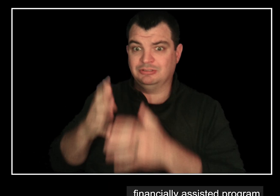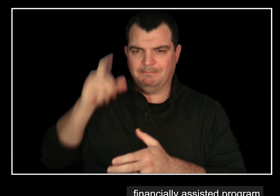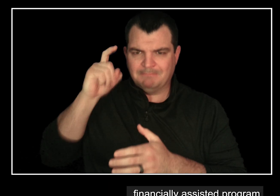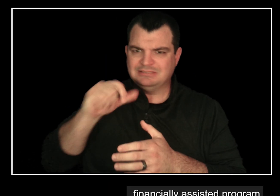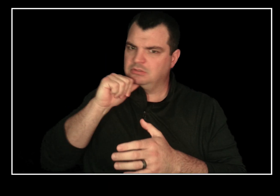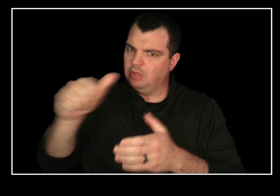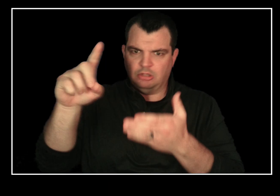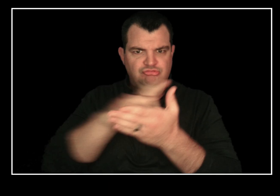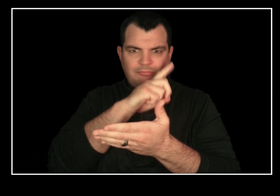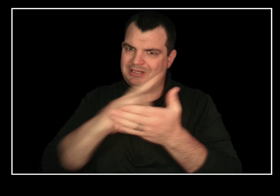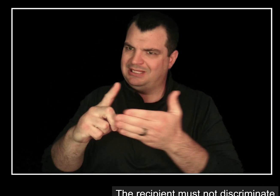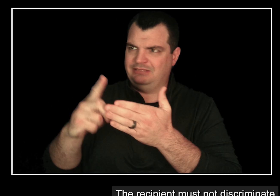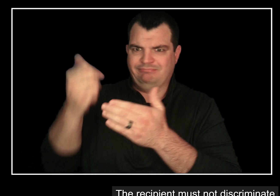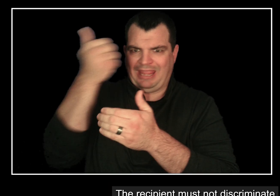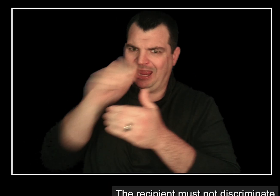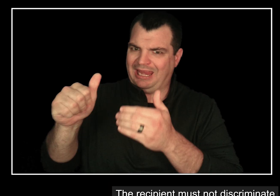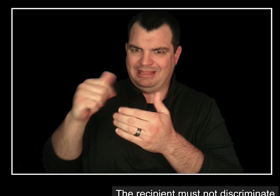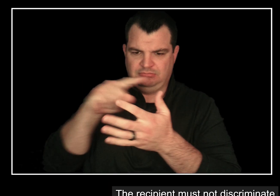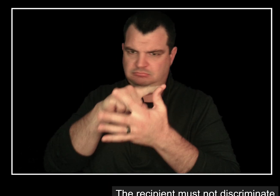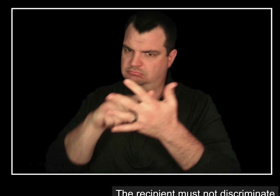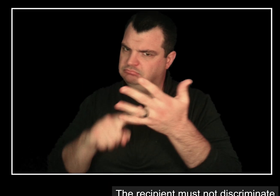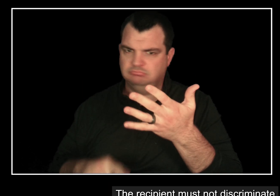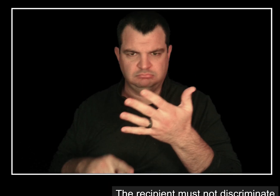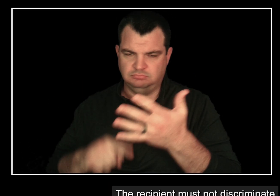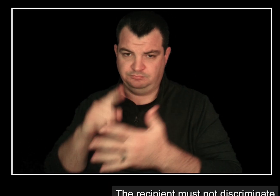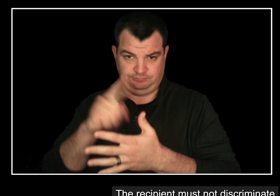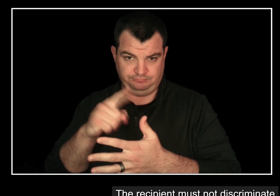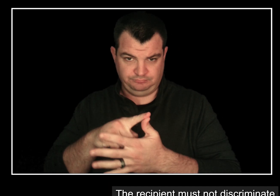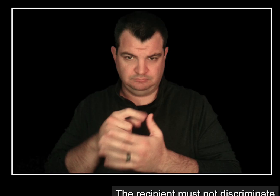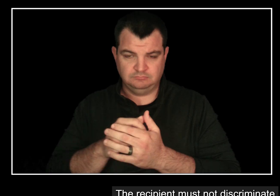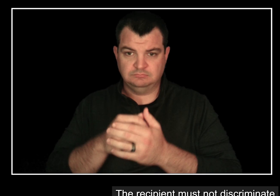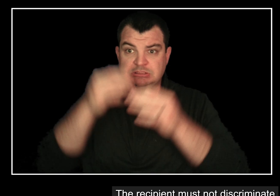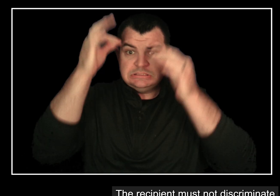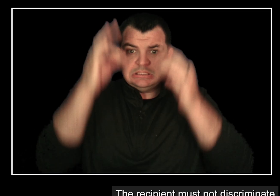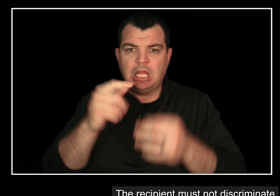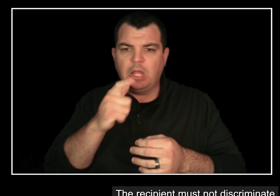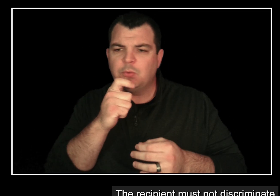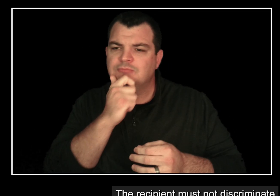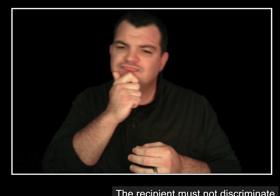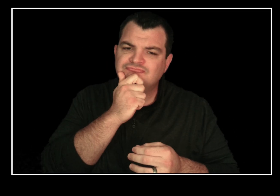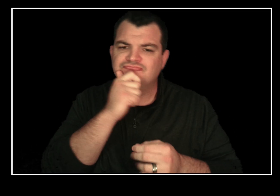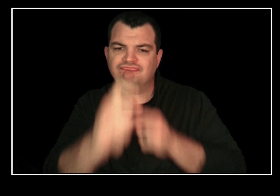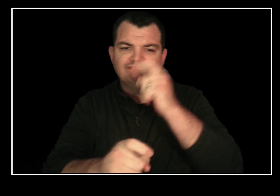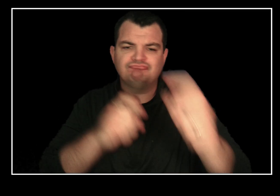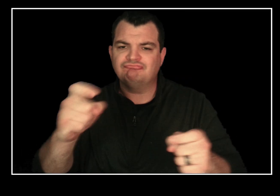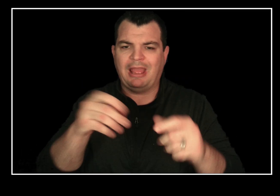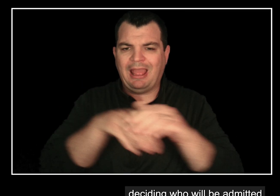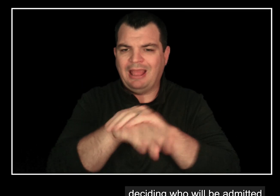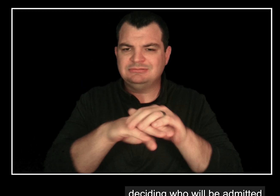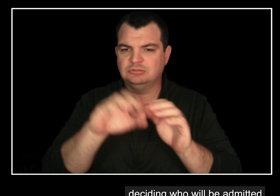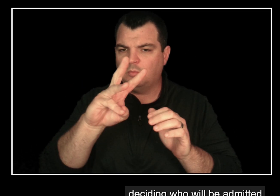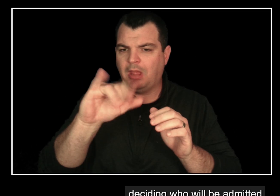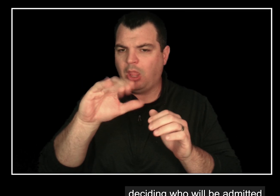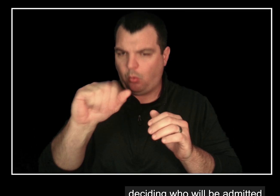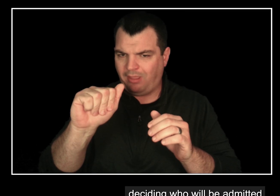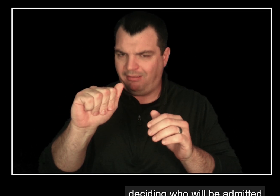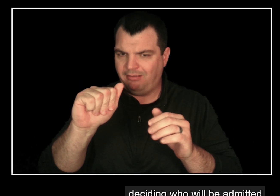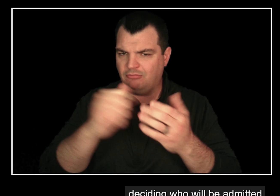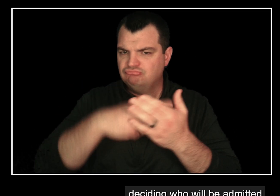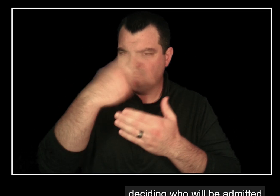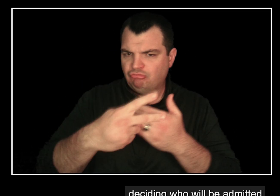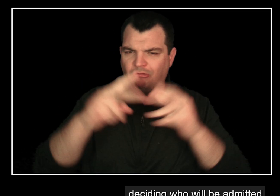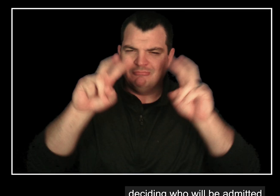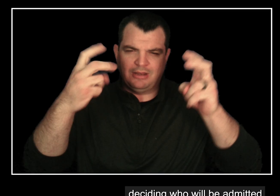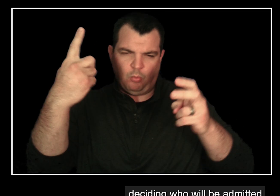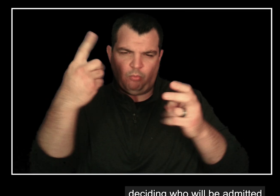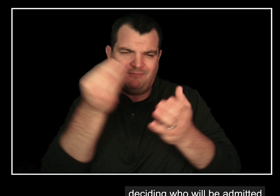or activity. The recipient must not discriminate in any of the following areas: deciding who will be